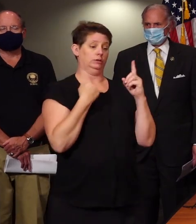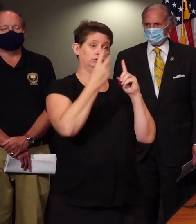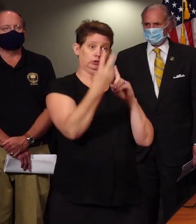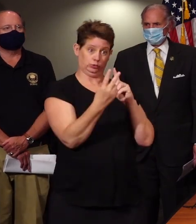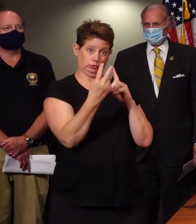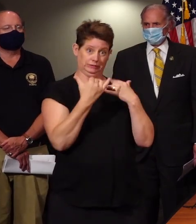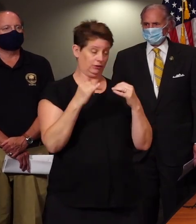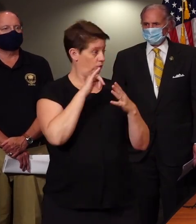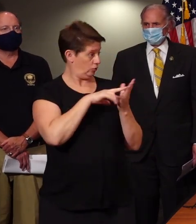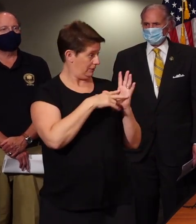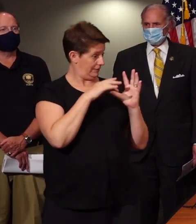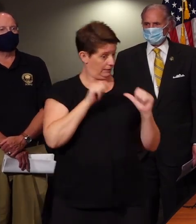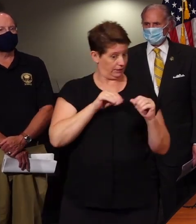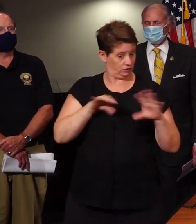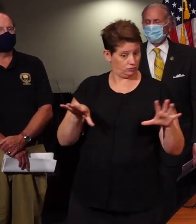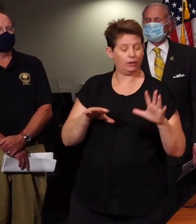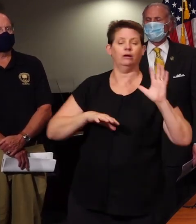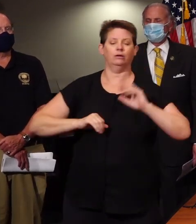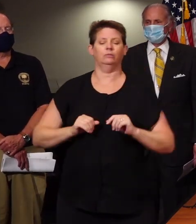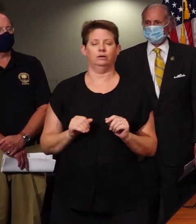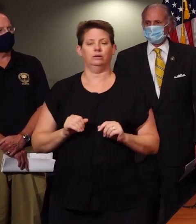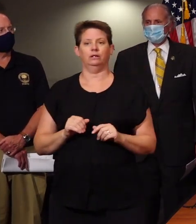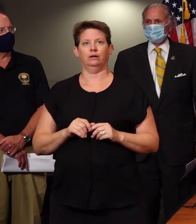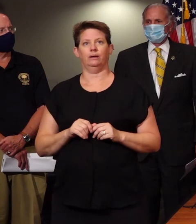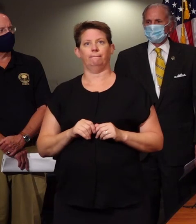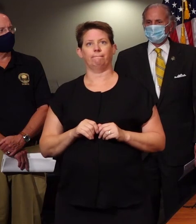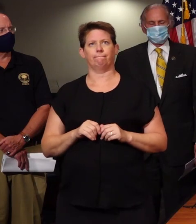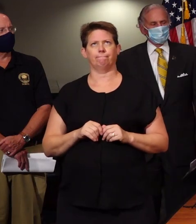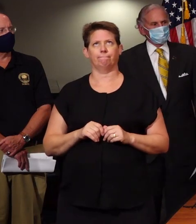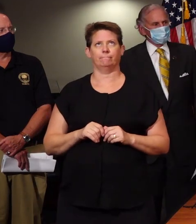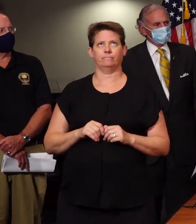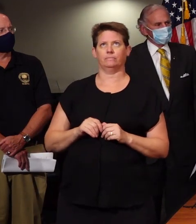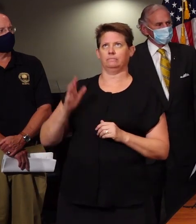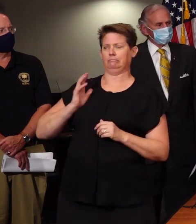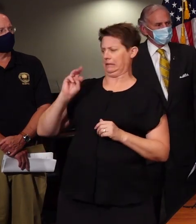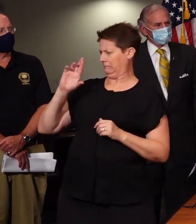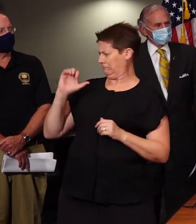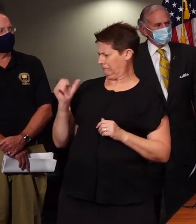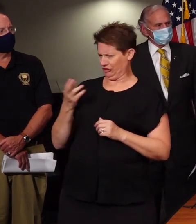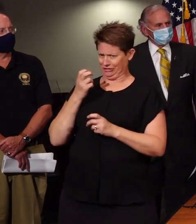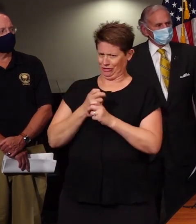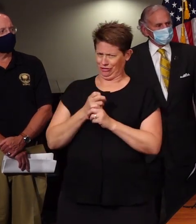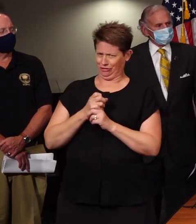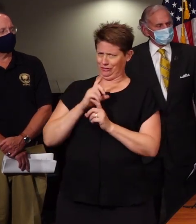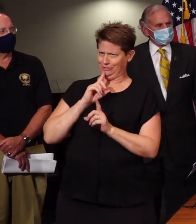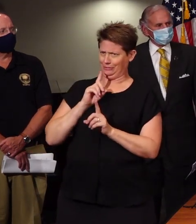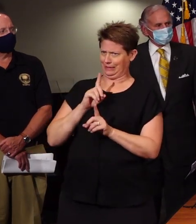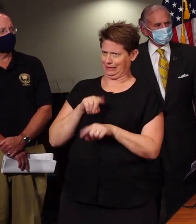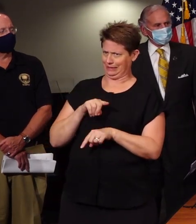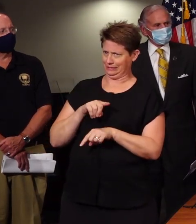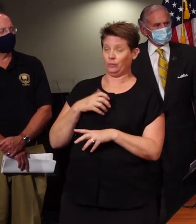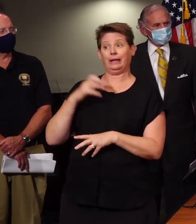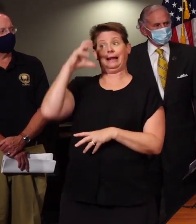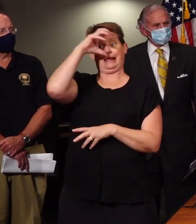2 ratio? Oh, the ability to spread? Yes. So back in, that's a difficult question to answer, but we can make